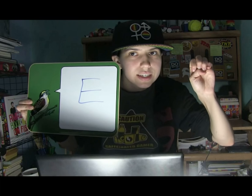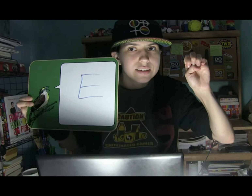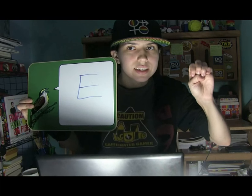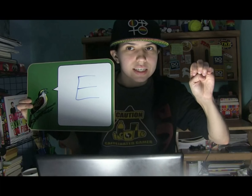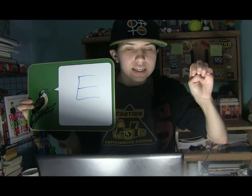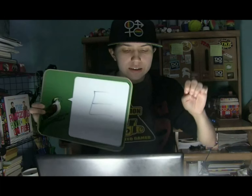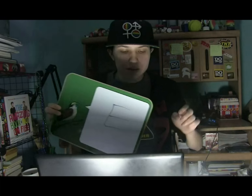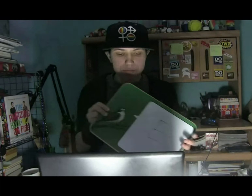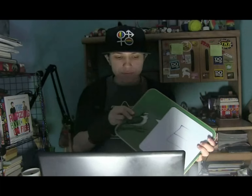is E.